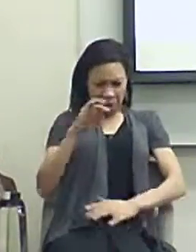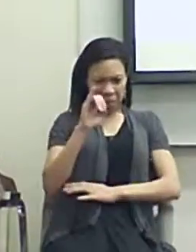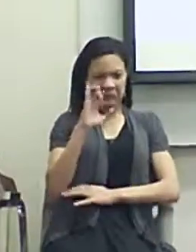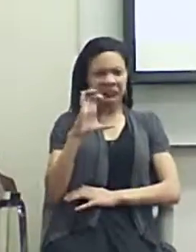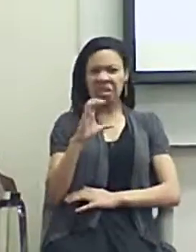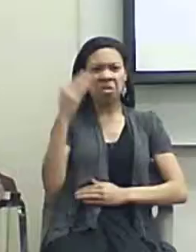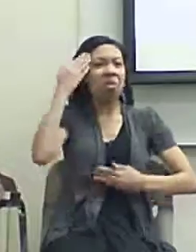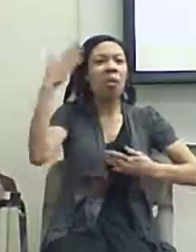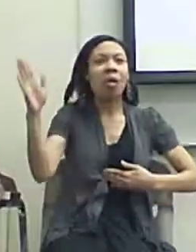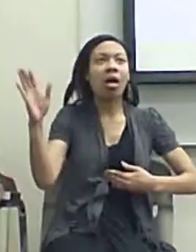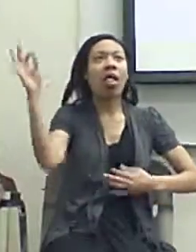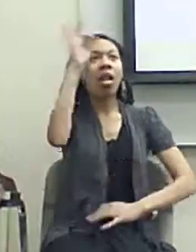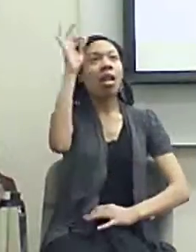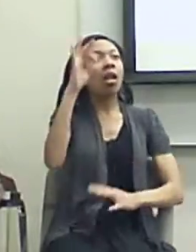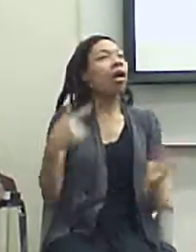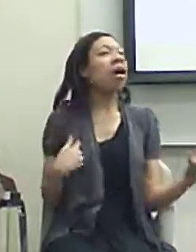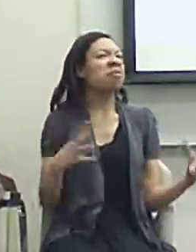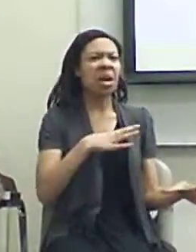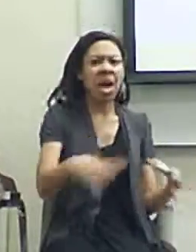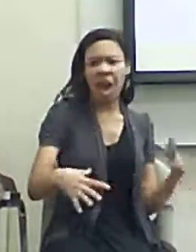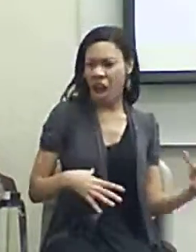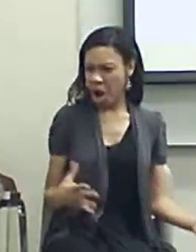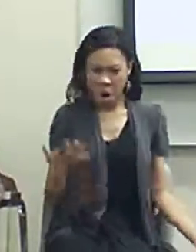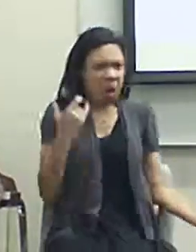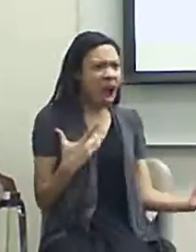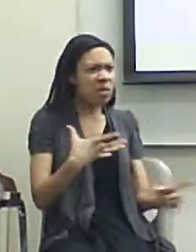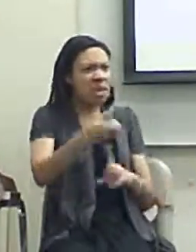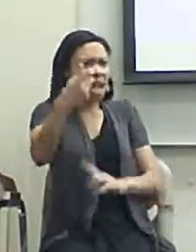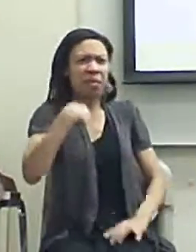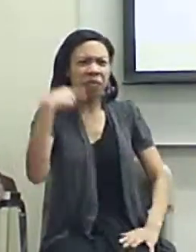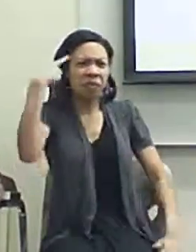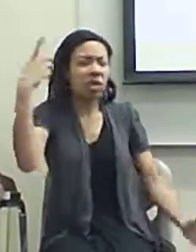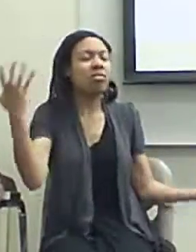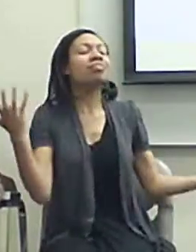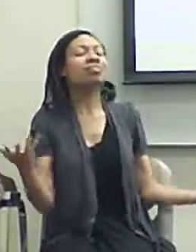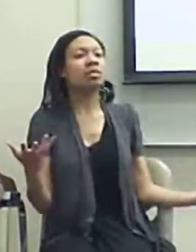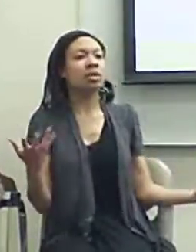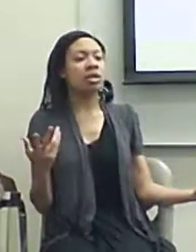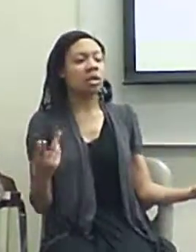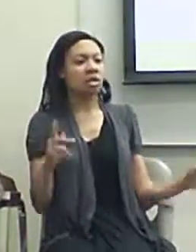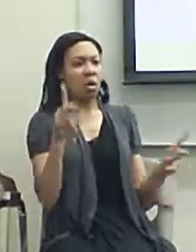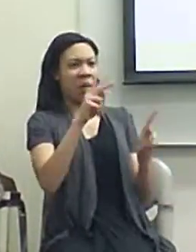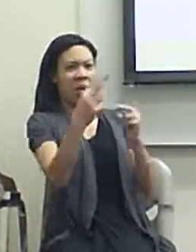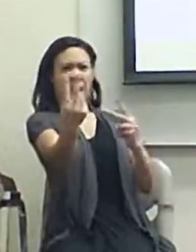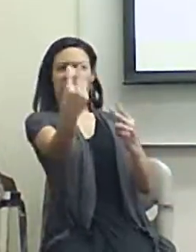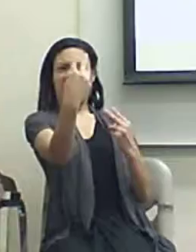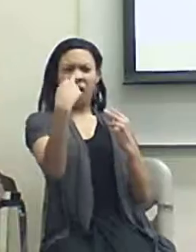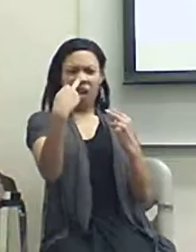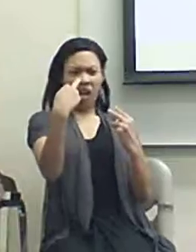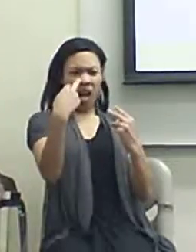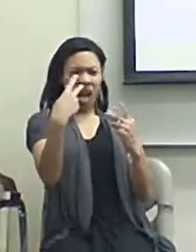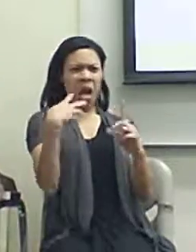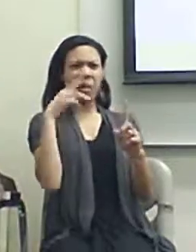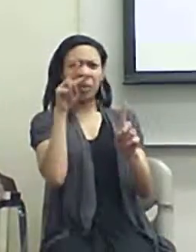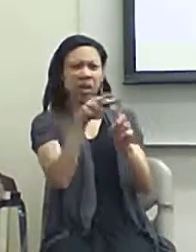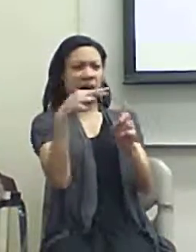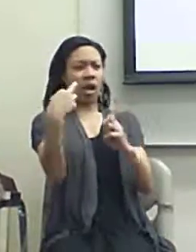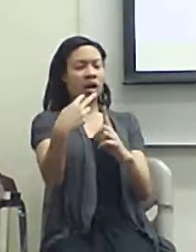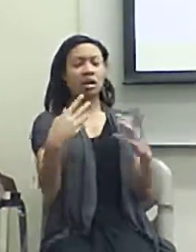sudden this person is coming to them and wanting to take them somewhere. And they may be seeing, who knows what they're seeing or